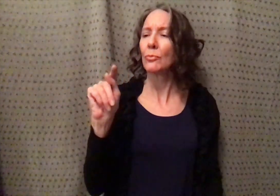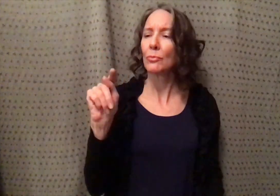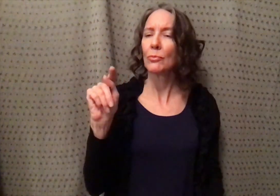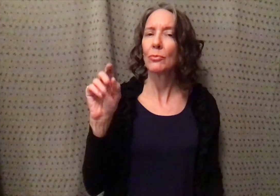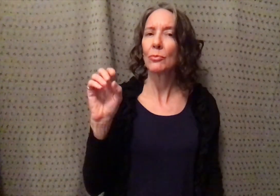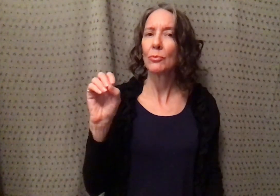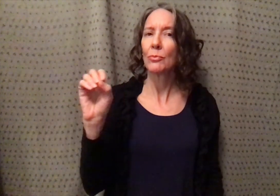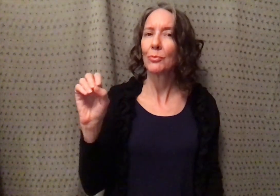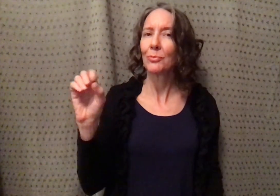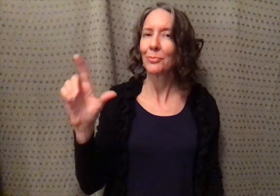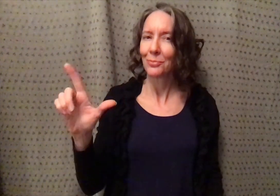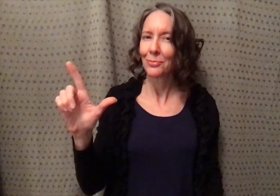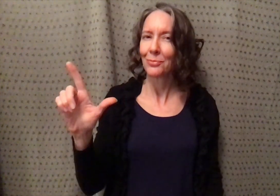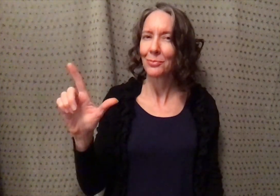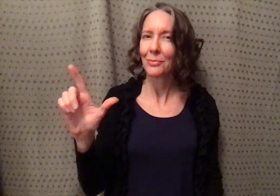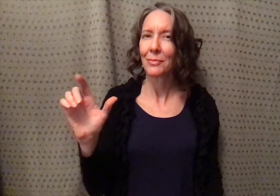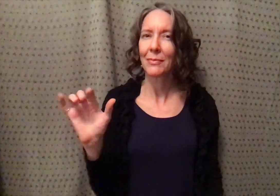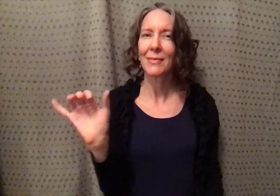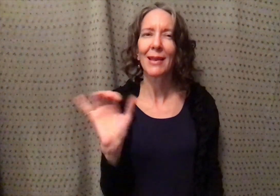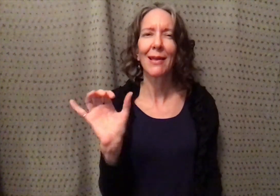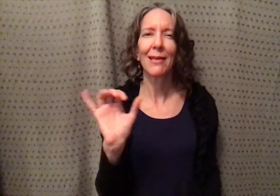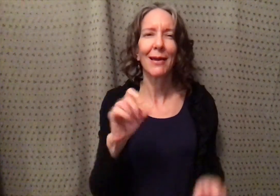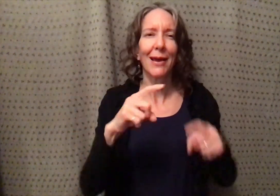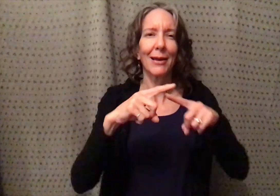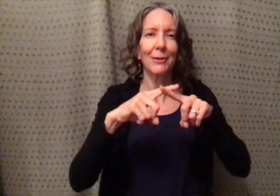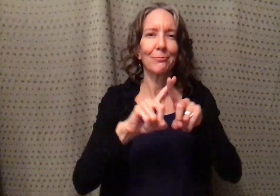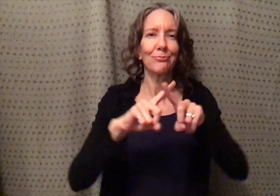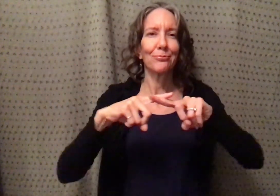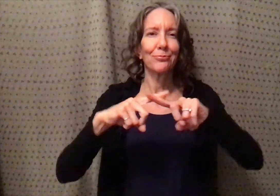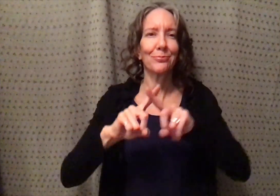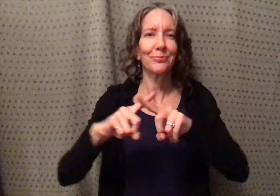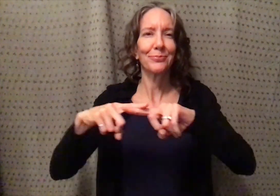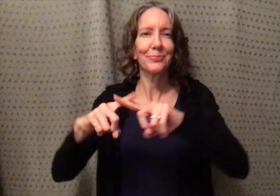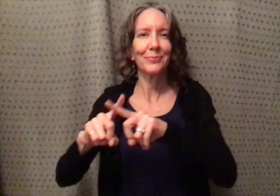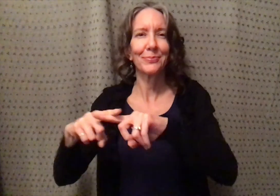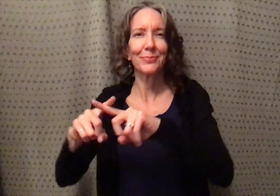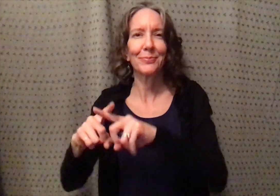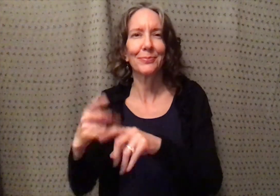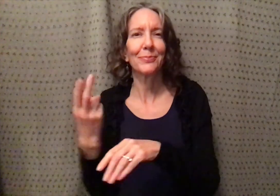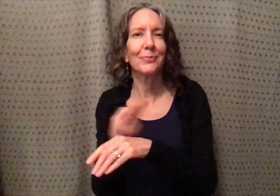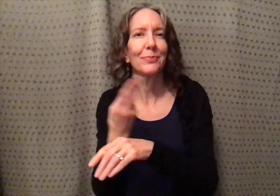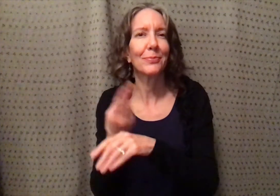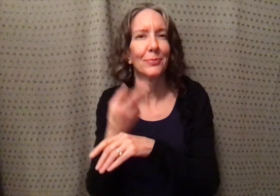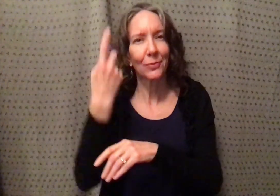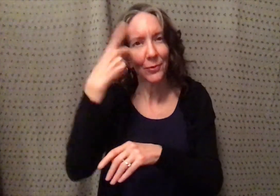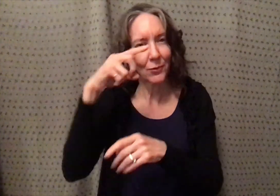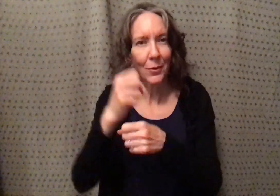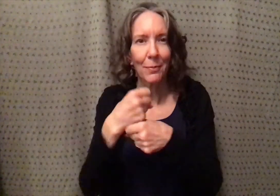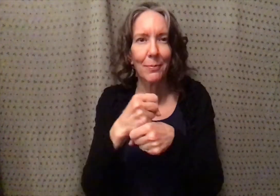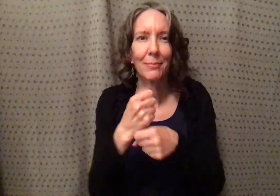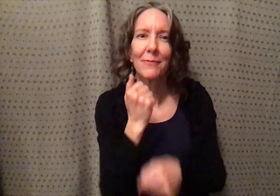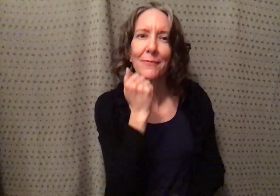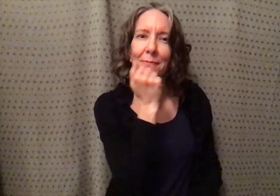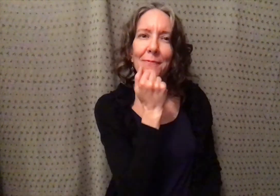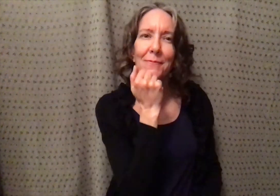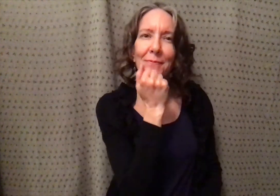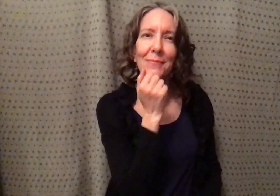What is this thing? Well, it's a tool. It's like knitting needles, and it's used for